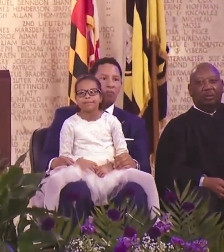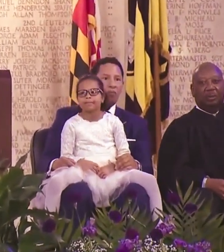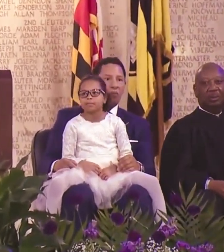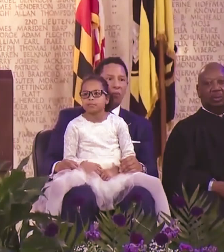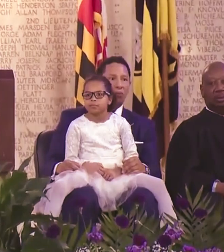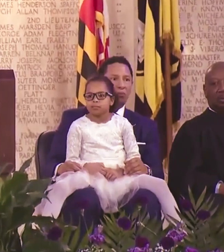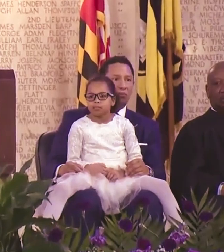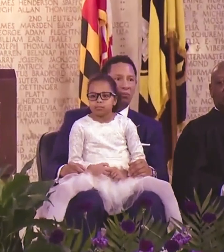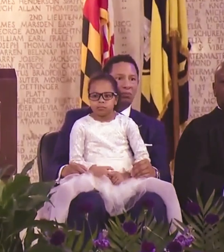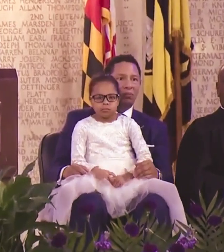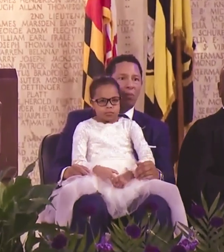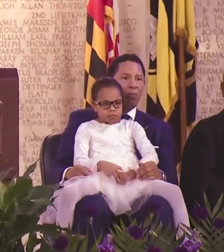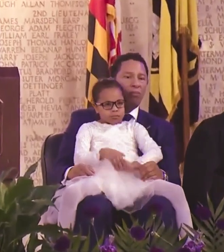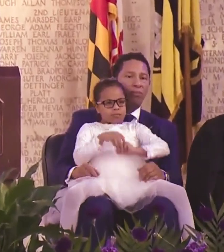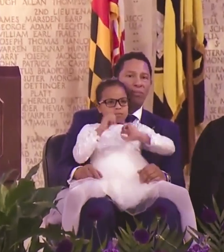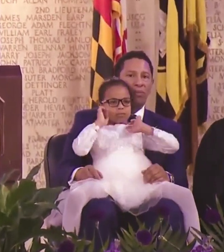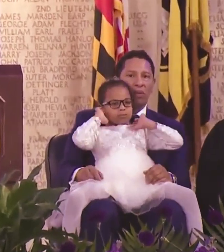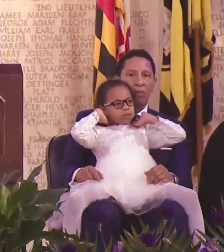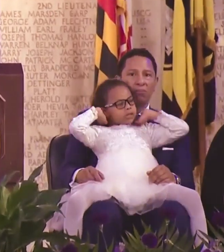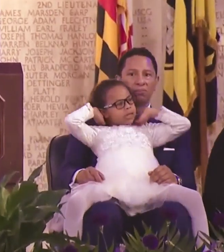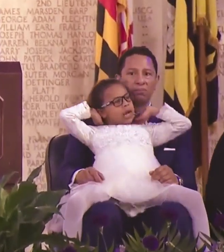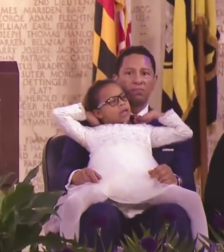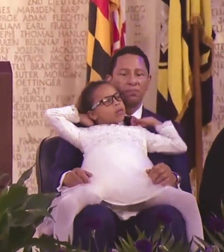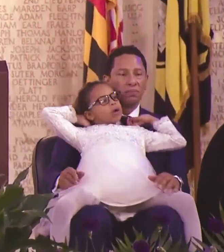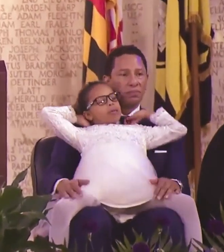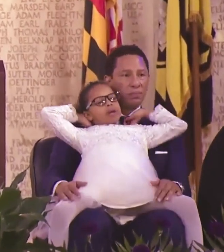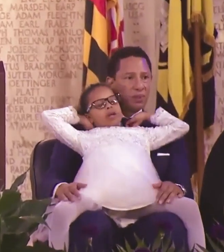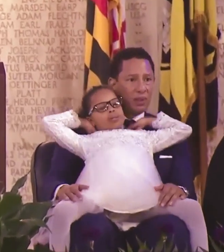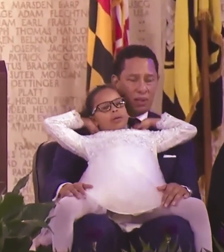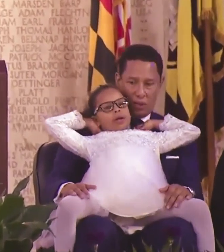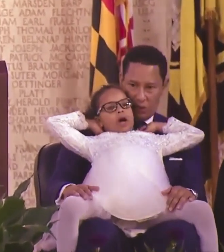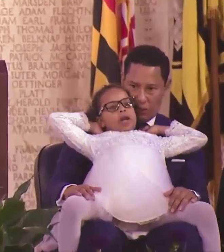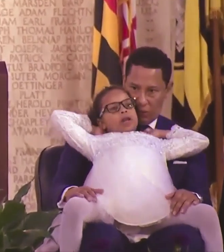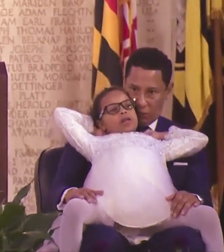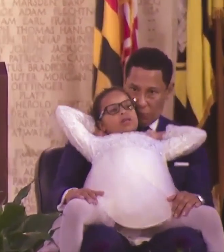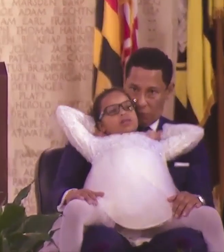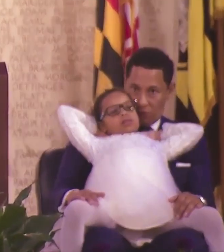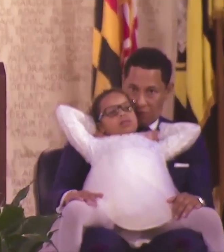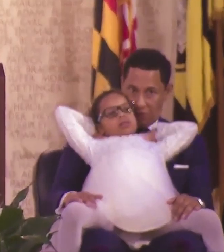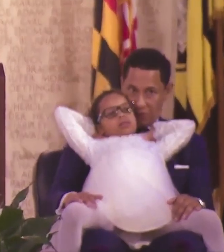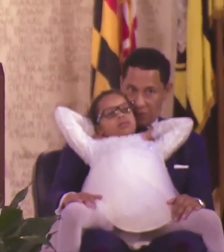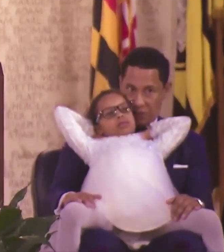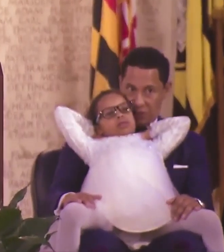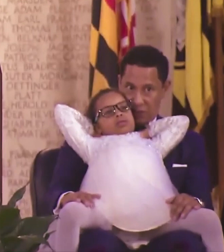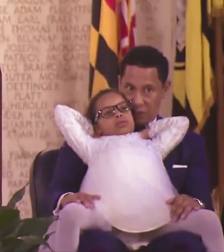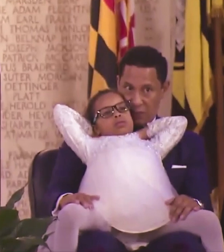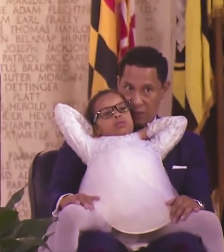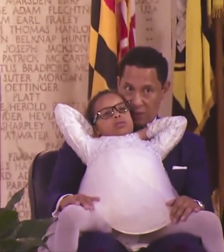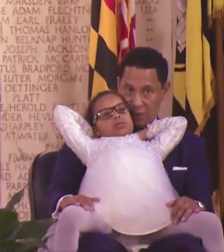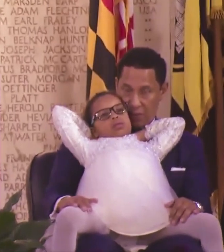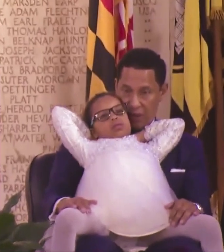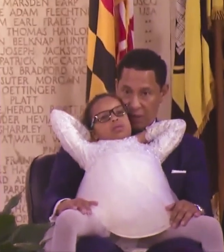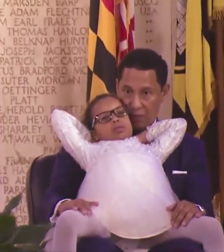Police Department, the Virginia Maryland Healthcare System, and the founder and director of the Jewish